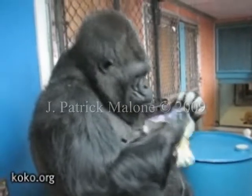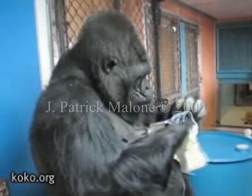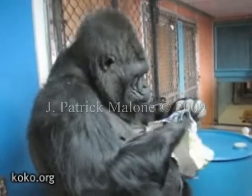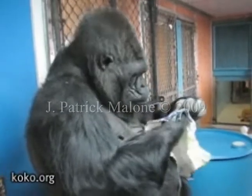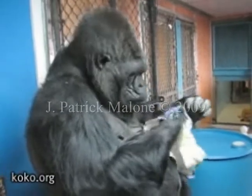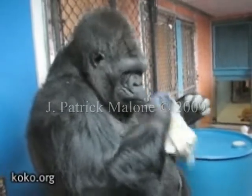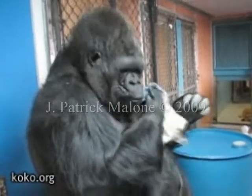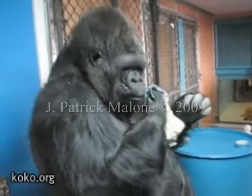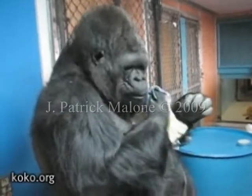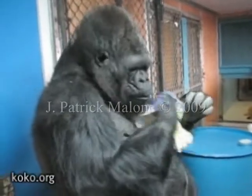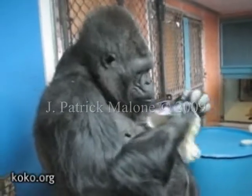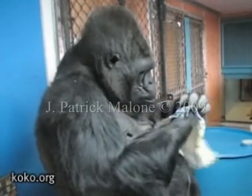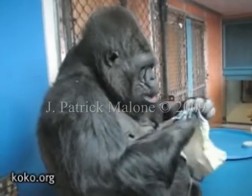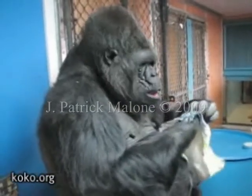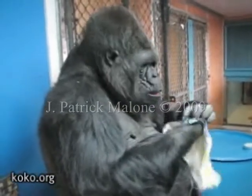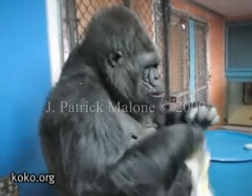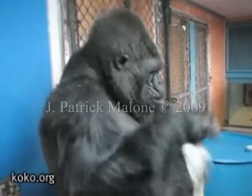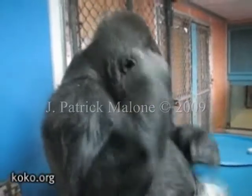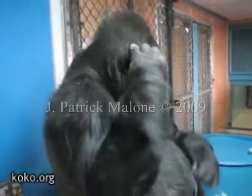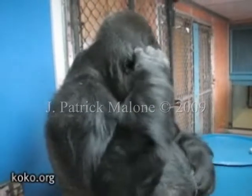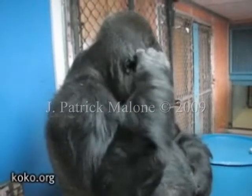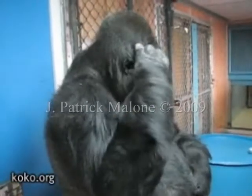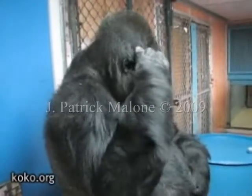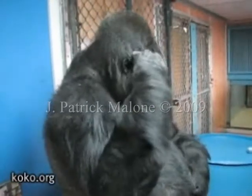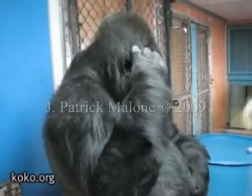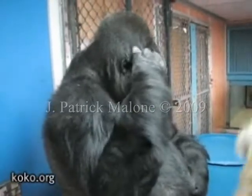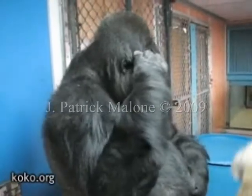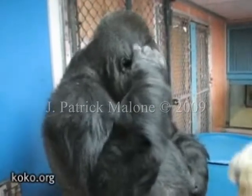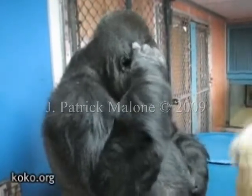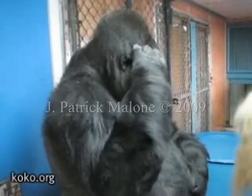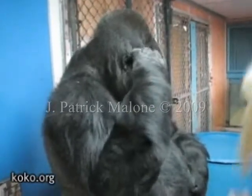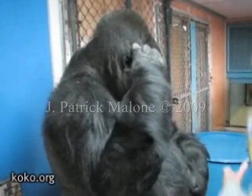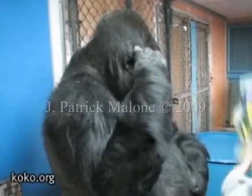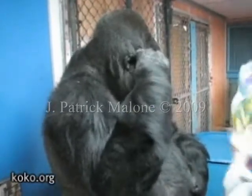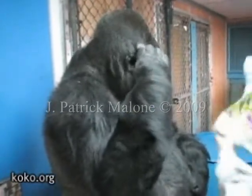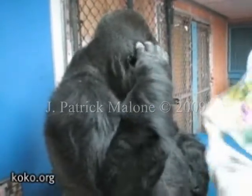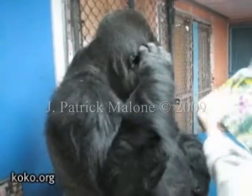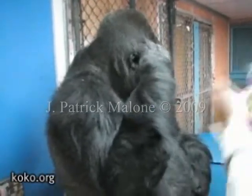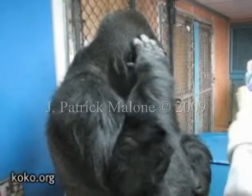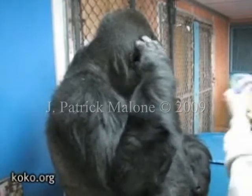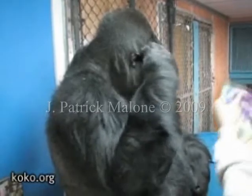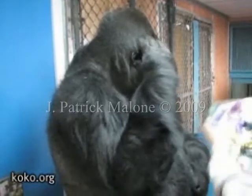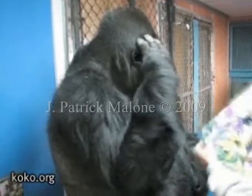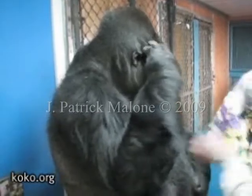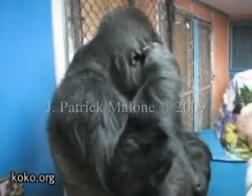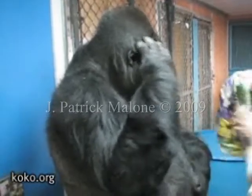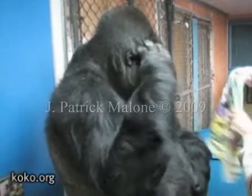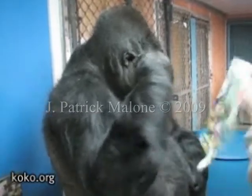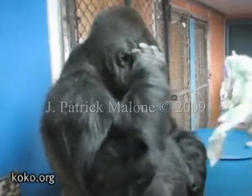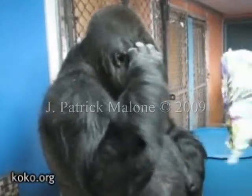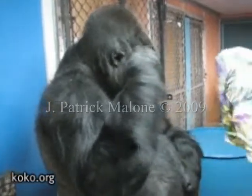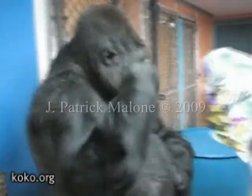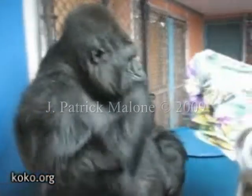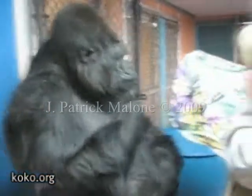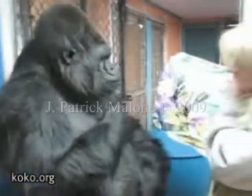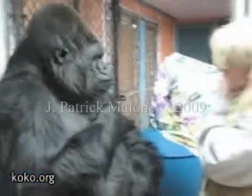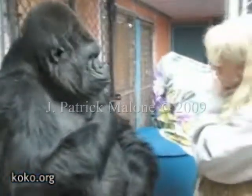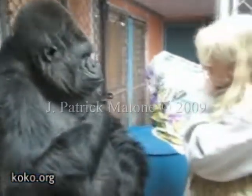You brought it for my trip. That's right. I brought it from the trip, and it's soft, and it has